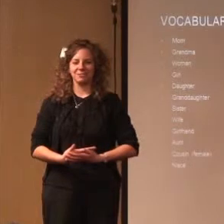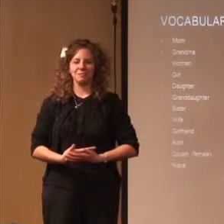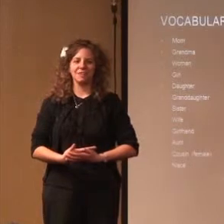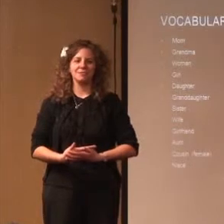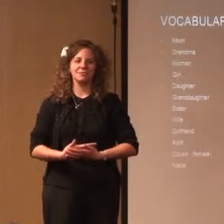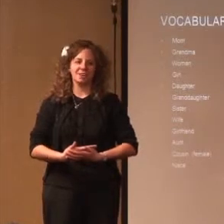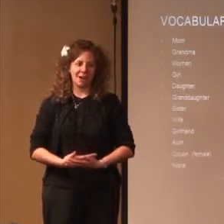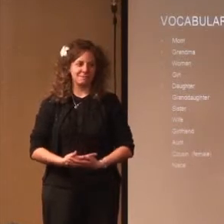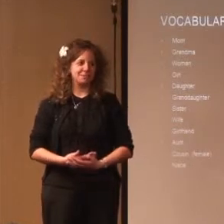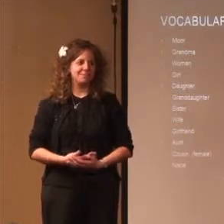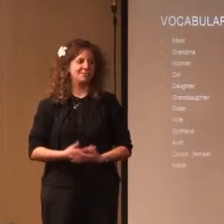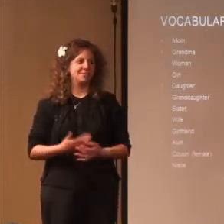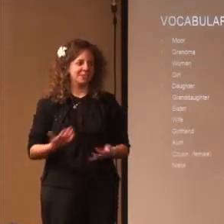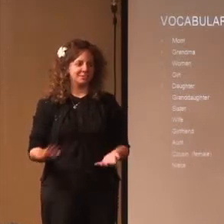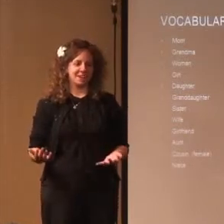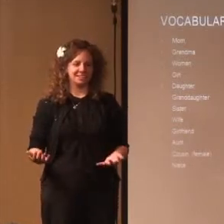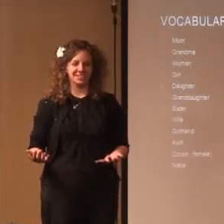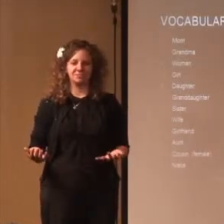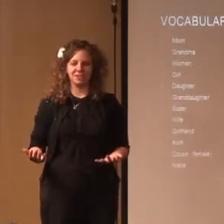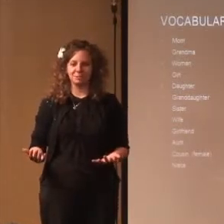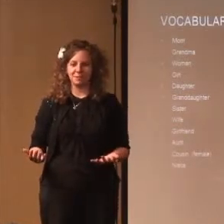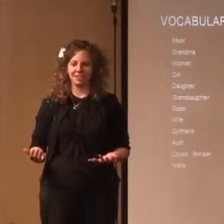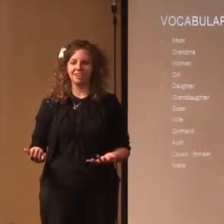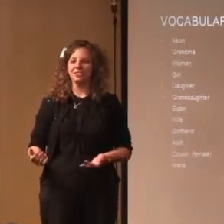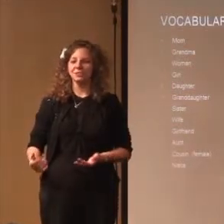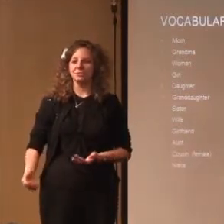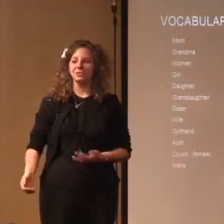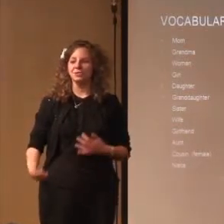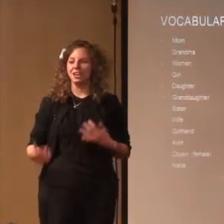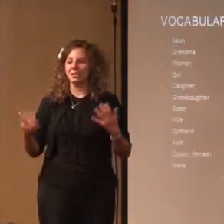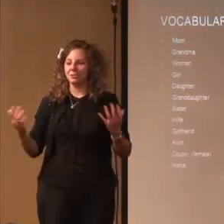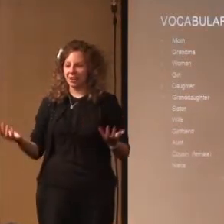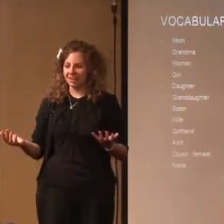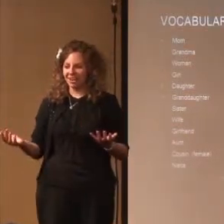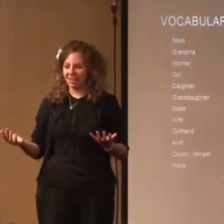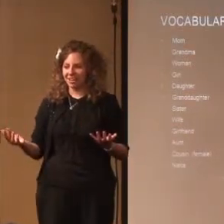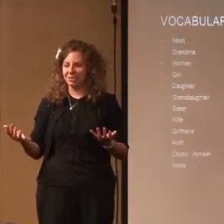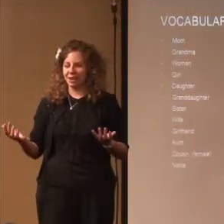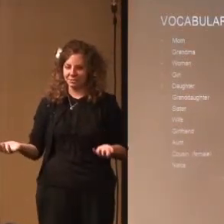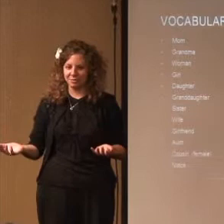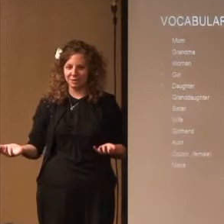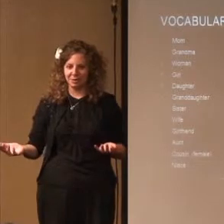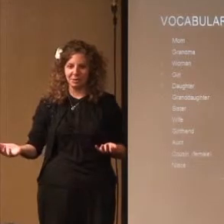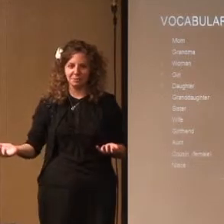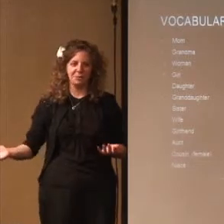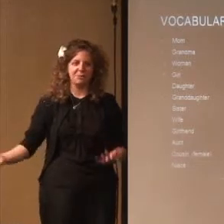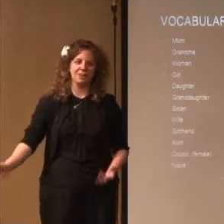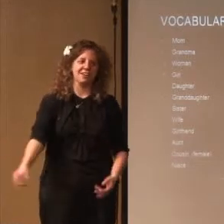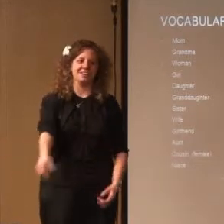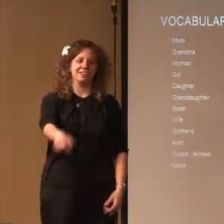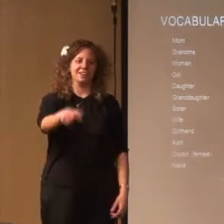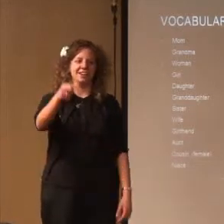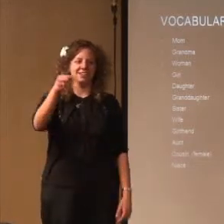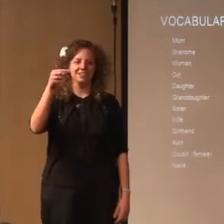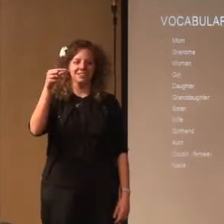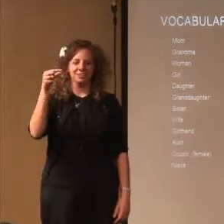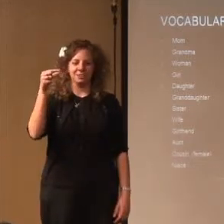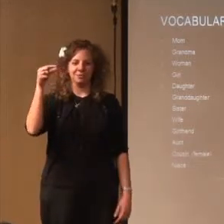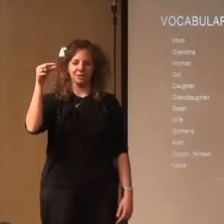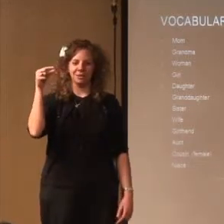one would be a great opportunity for you guys to practice finger spelling. So when you sign granddaughter, you have to finger spell the word grand. Okay, ready? So put your